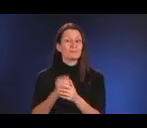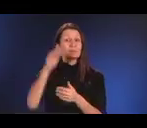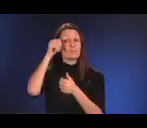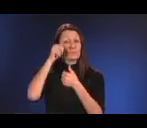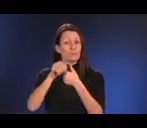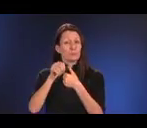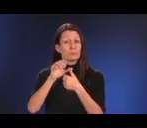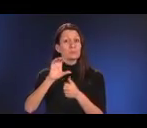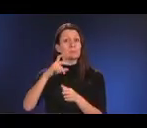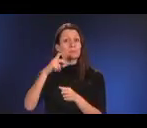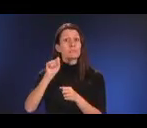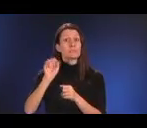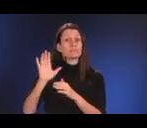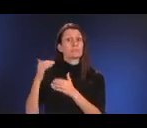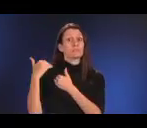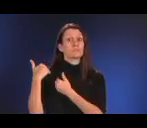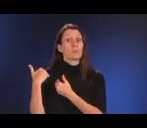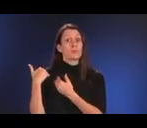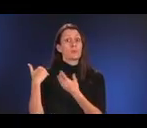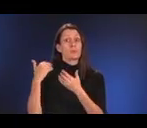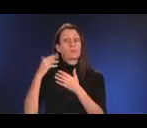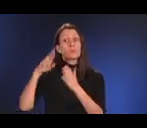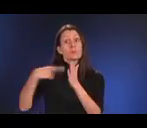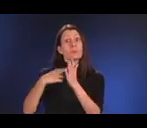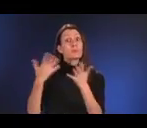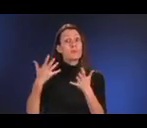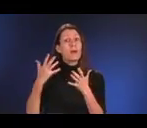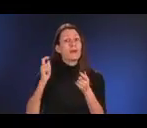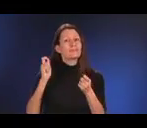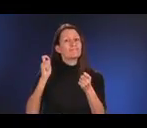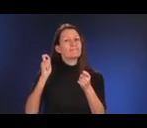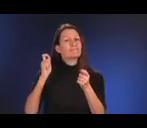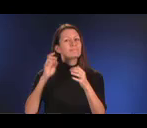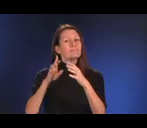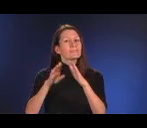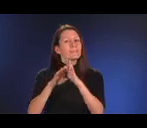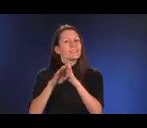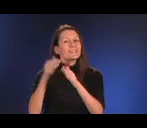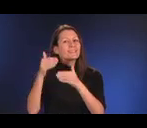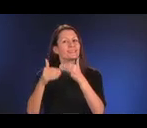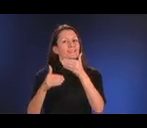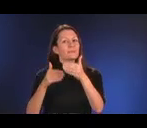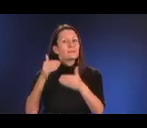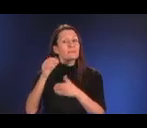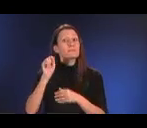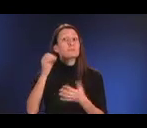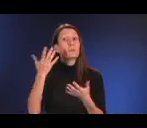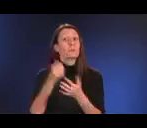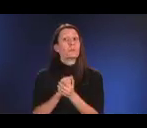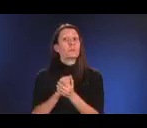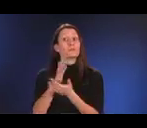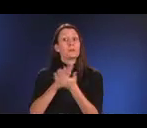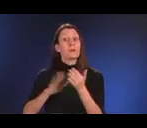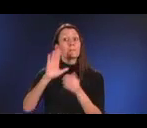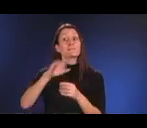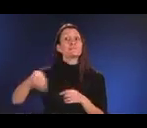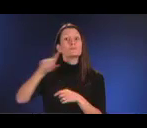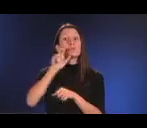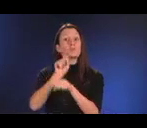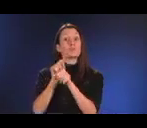Remember, the role of the peer support specialist is developing, and some of your colleagues may not be